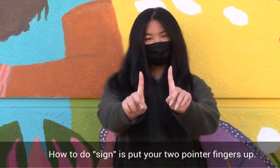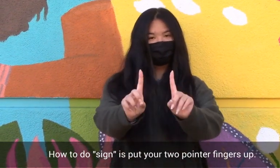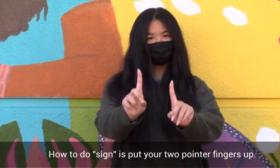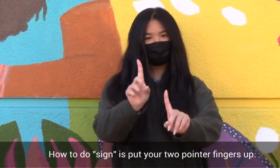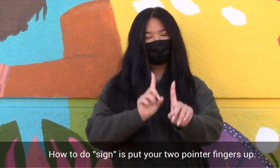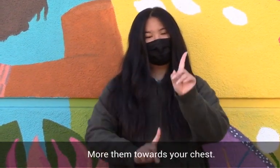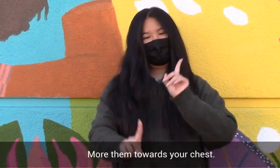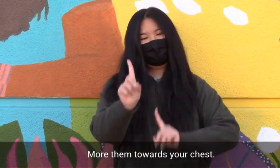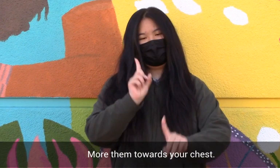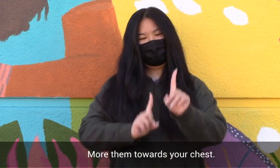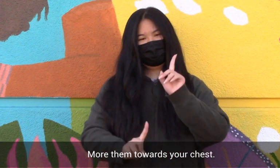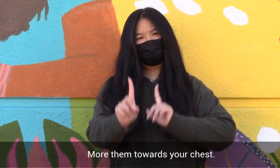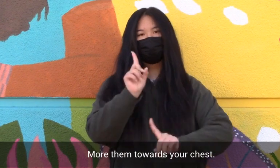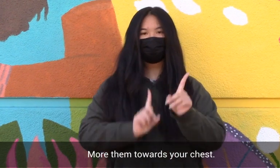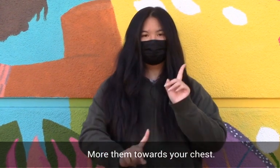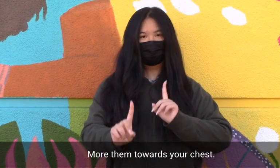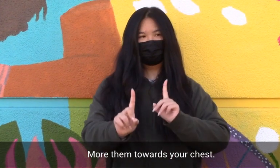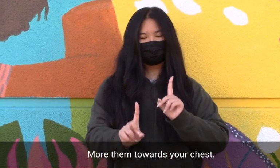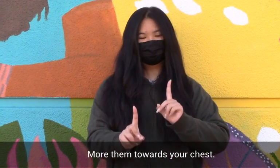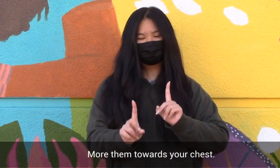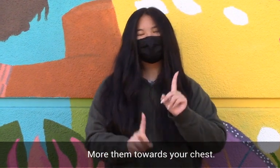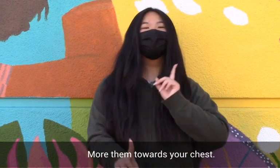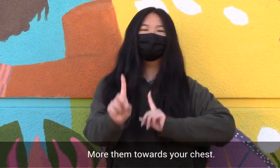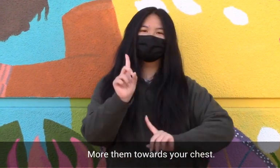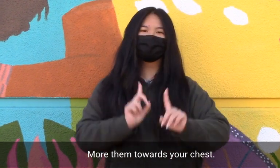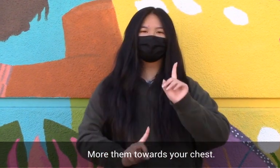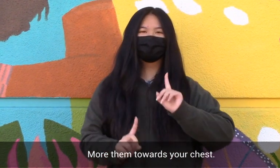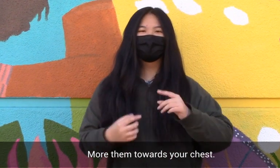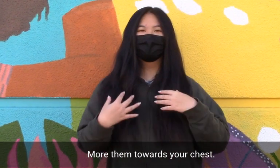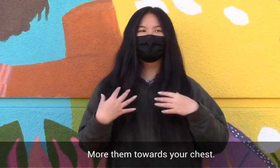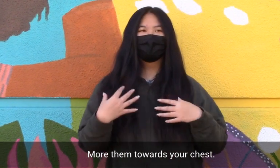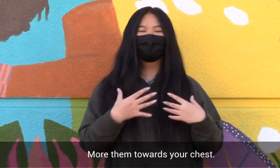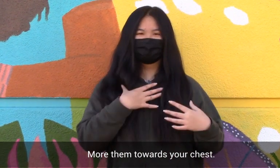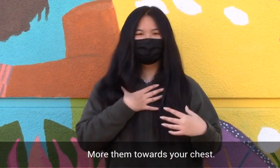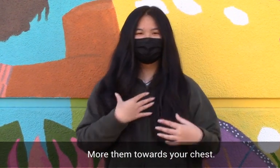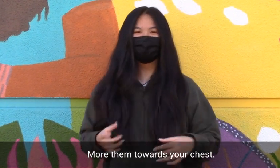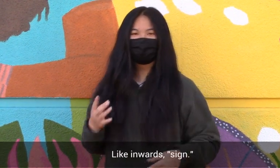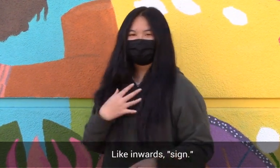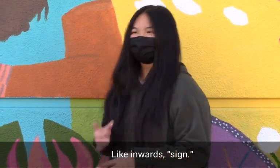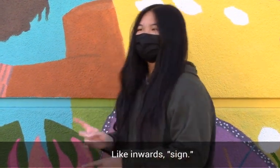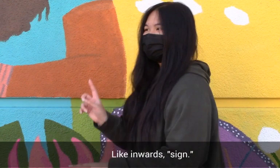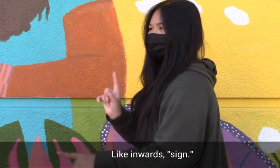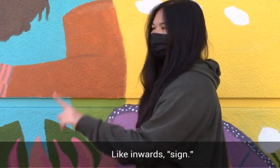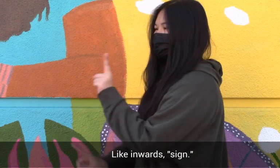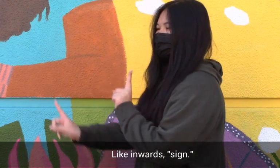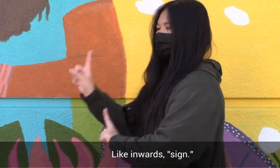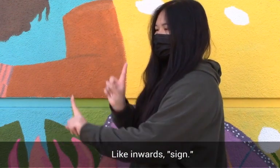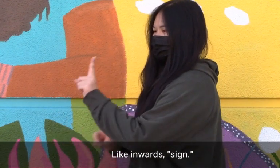fingers up and move towards your chest, like inwards.